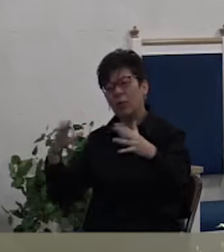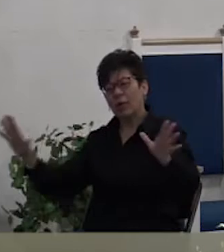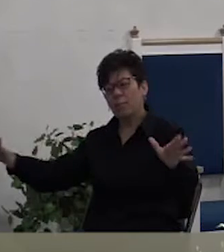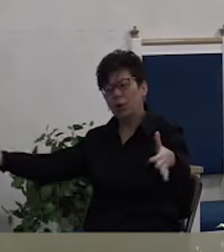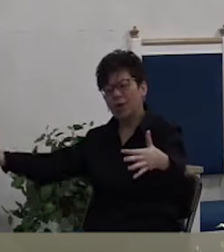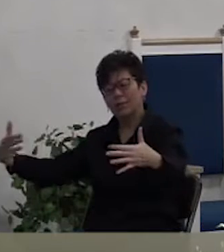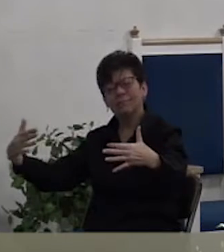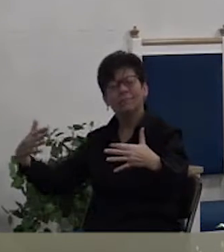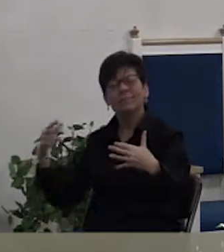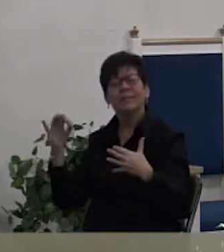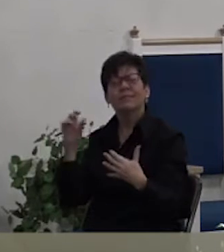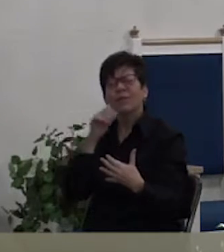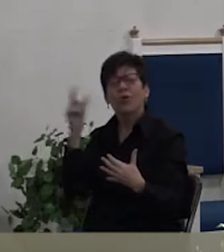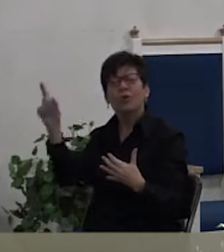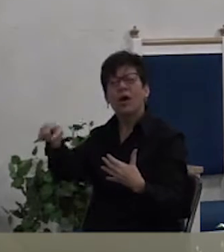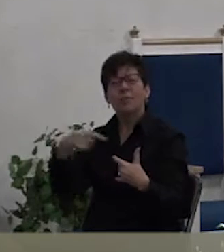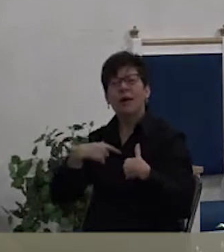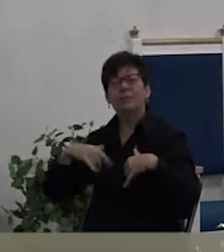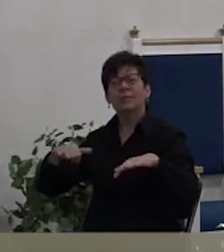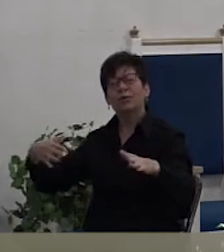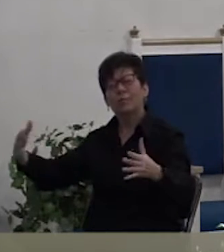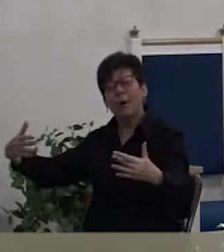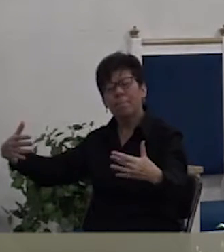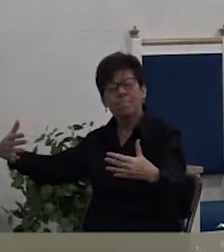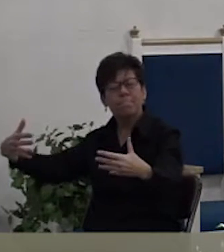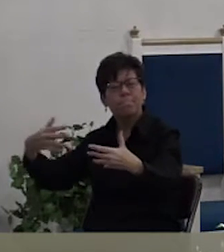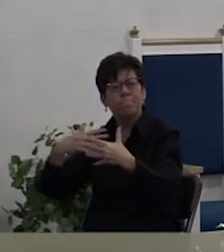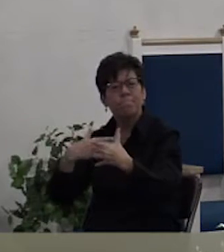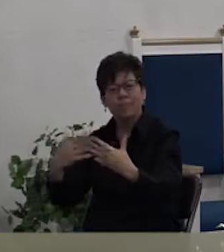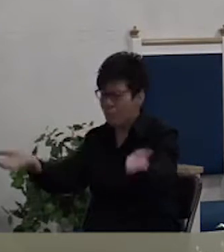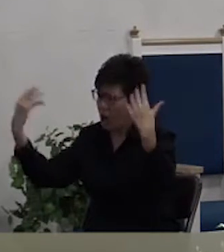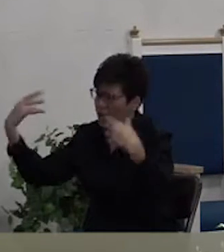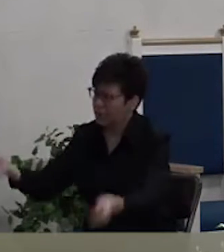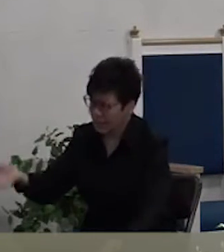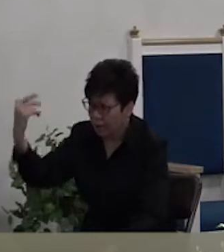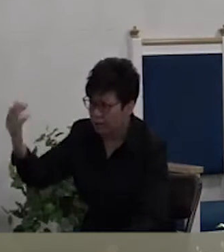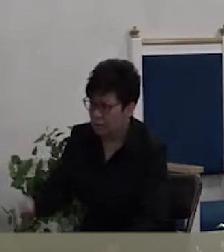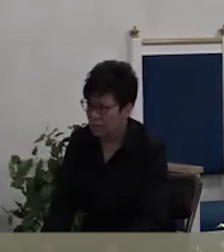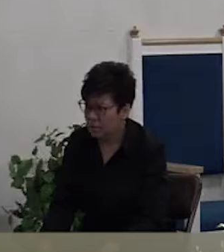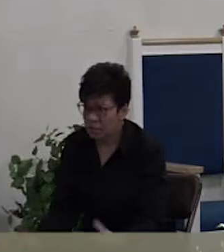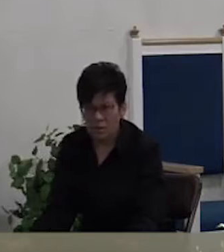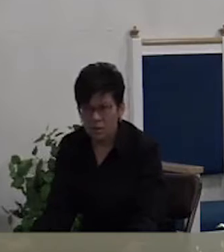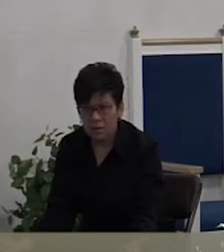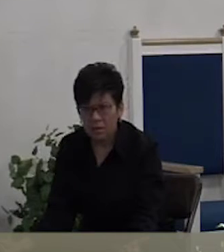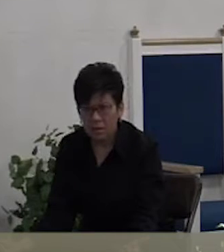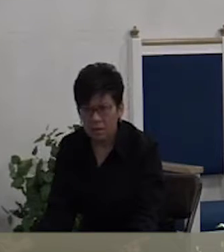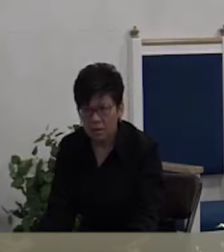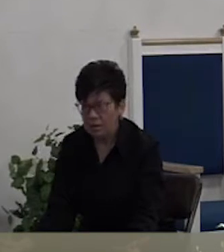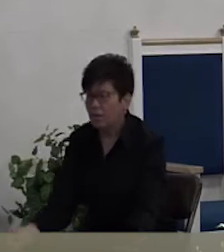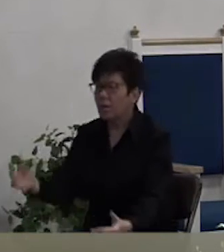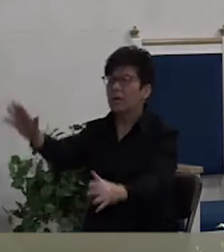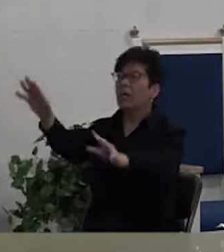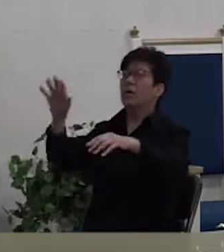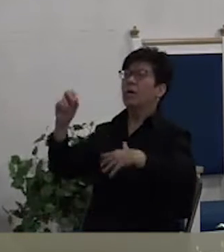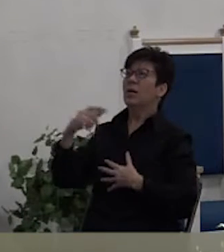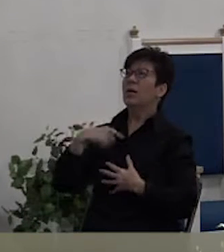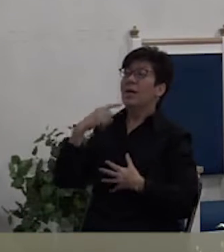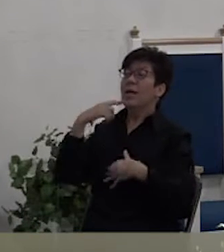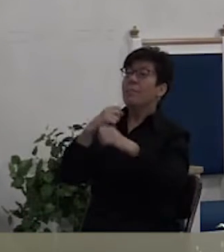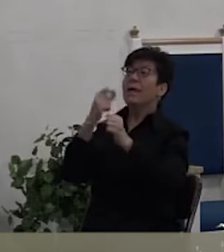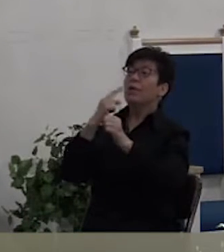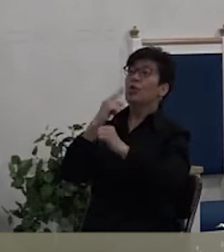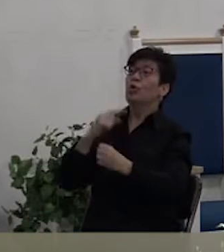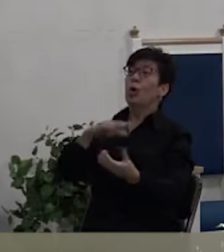Even when they don't come, I'm still embracing them. Come on, y'all. Listen, let me say it like this. It doesn't make you